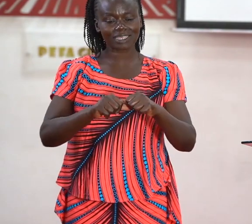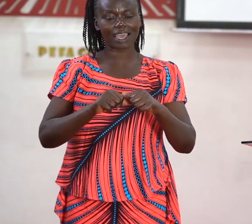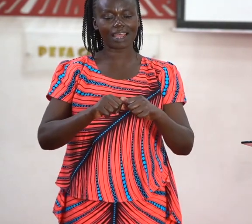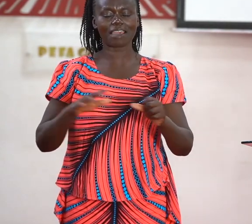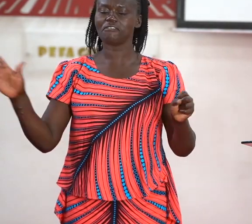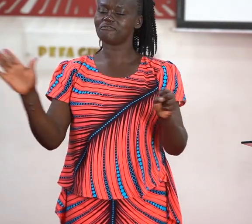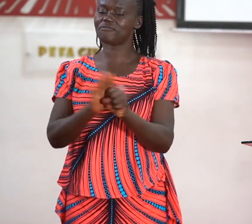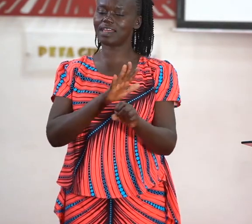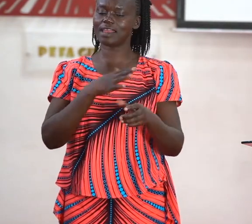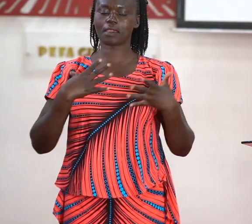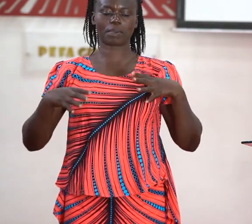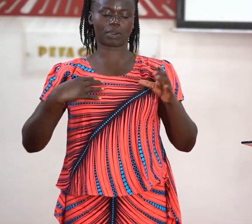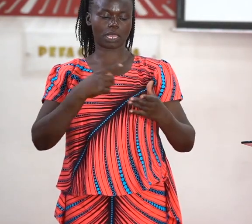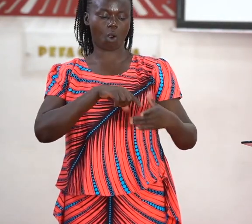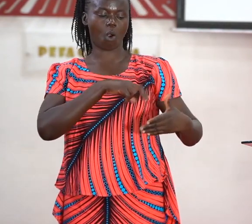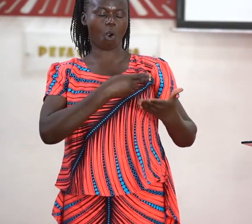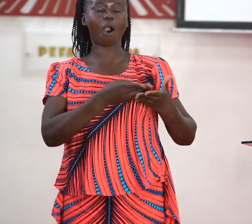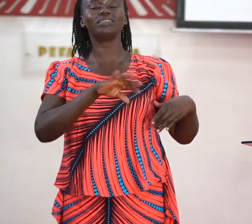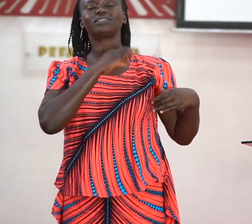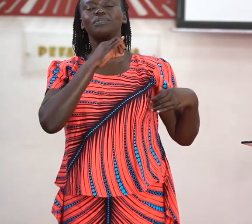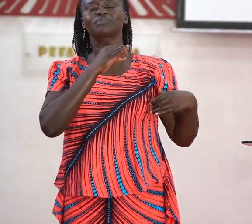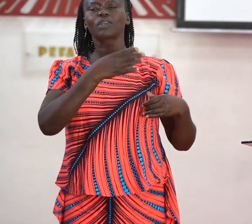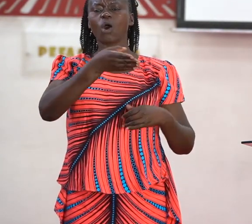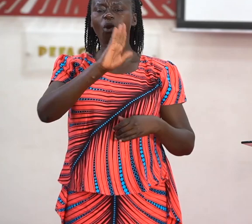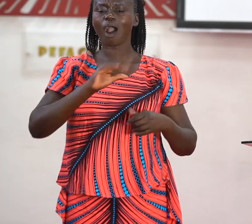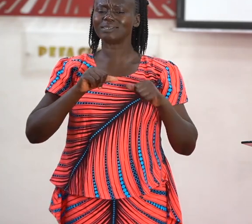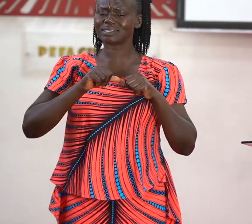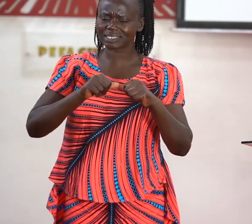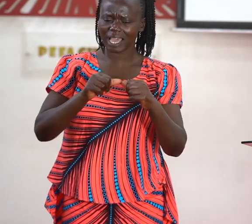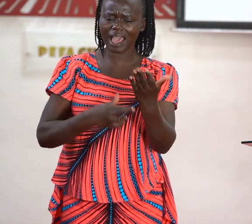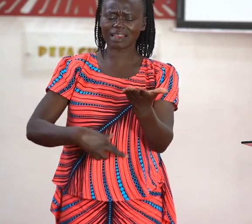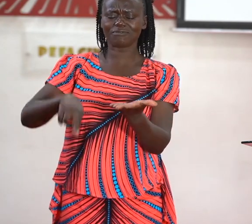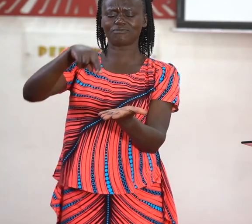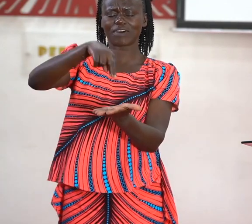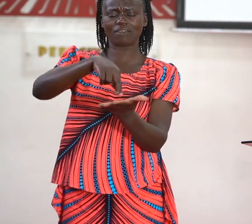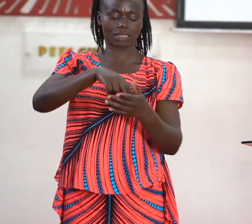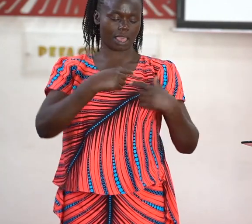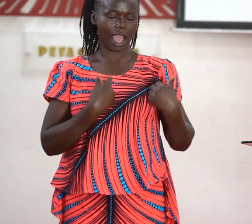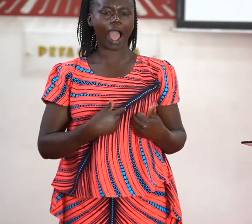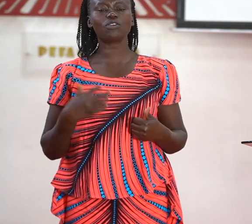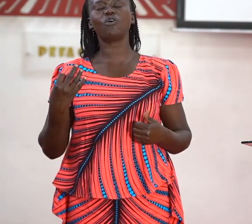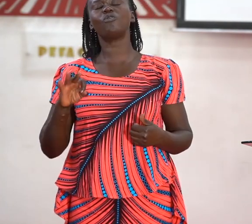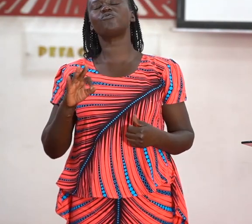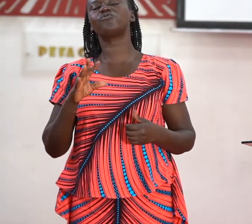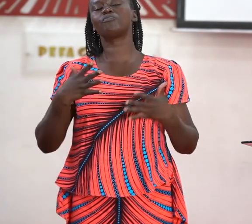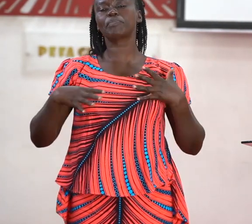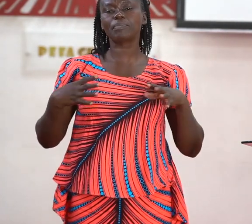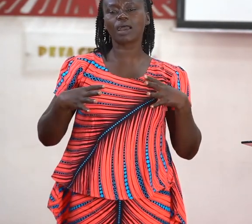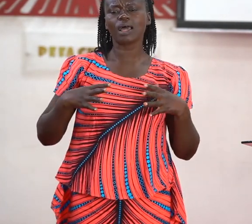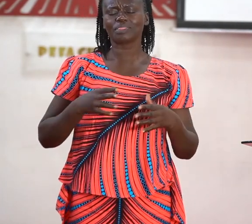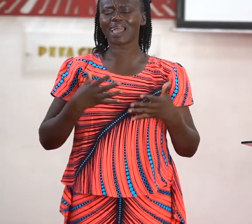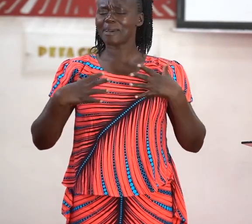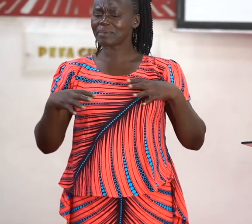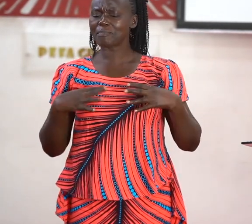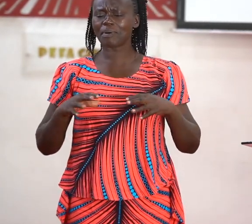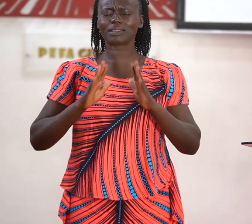Holy Spirit. God is still reviving the hearts of men. There are people who are seeking him day